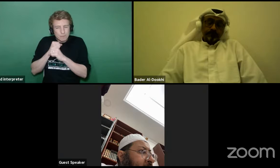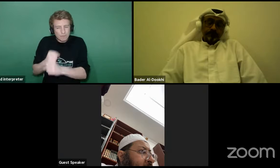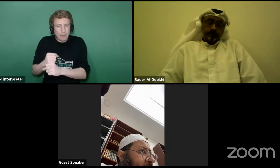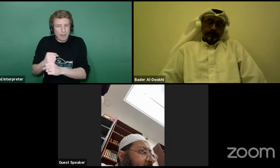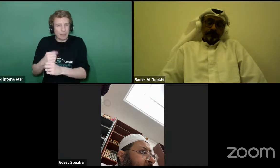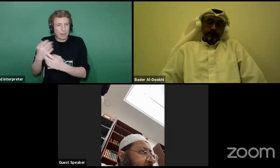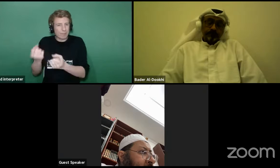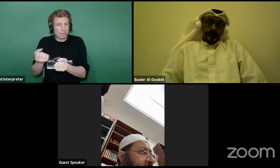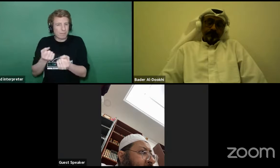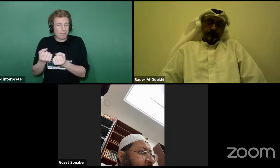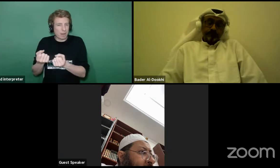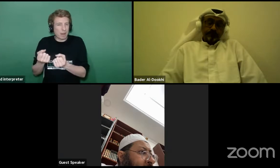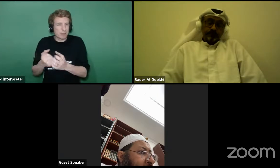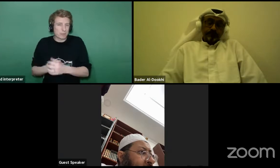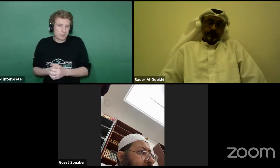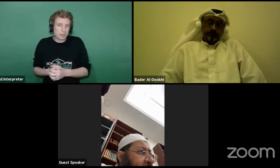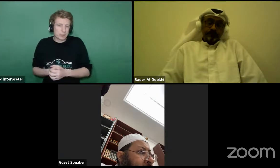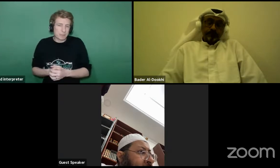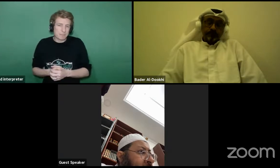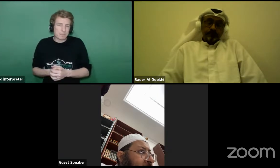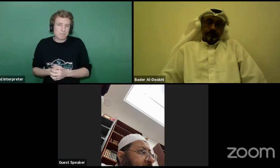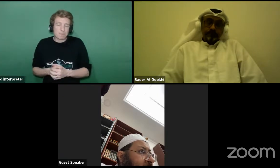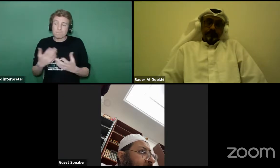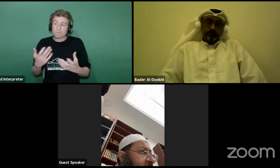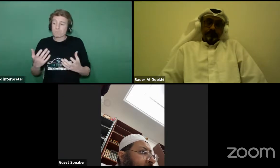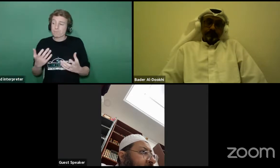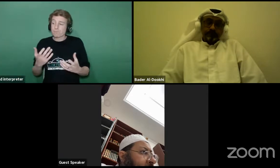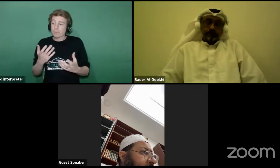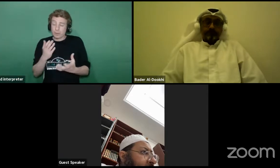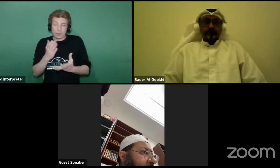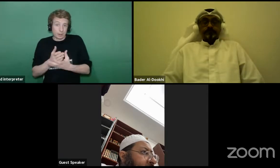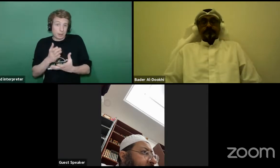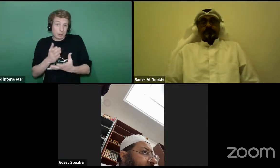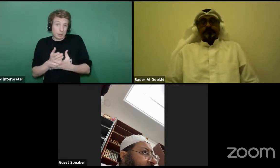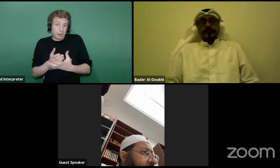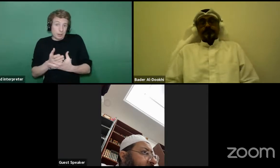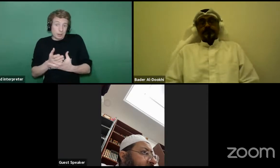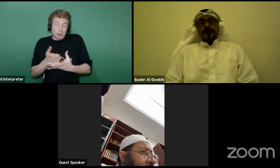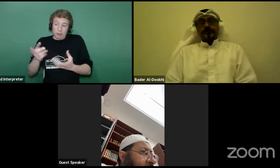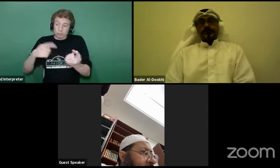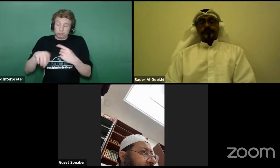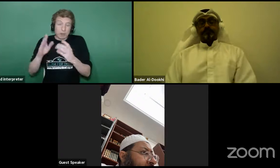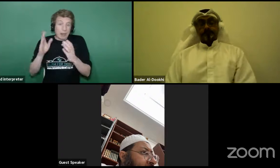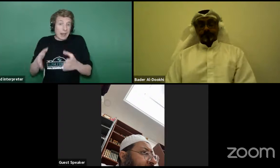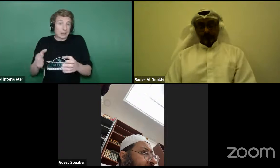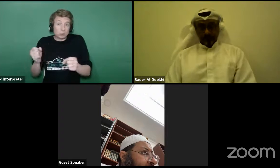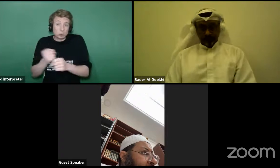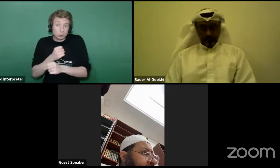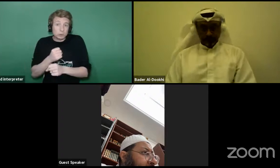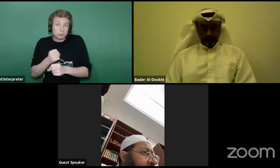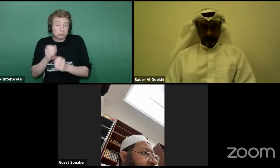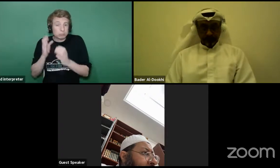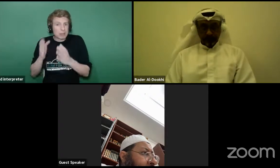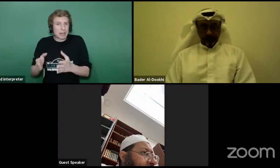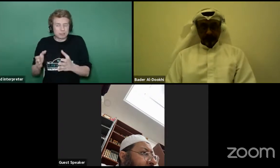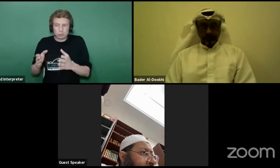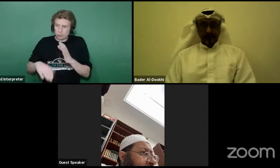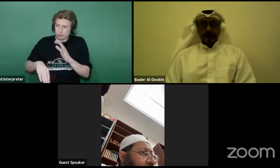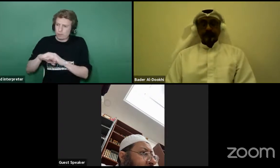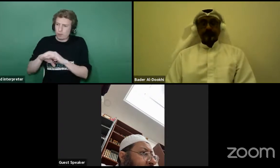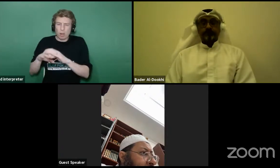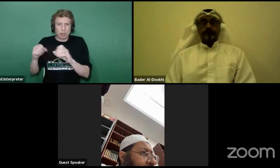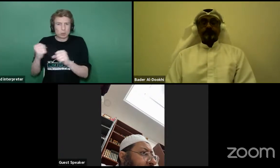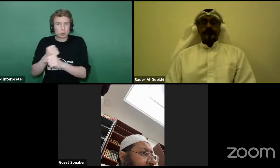their faith. And this is something that in actual fact they have to do and they have to complete, as it's one of the